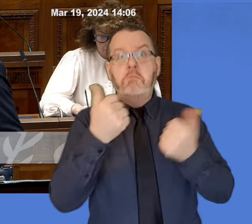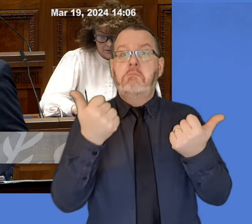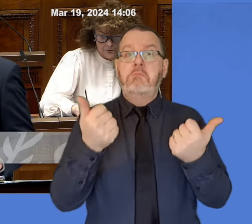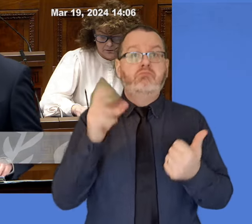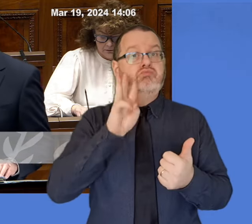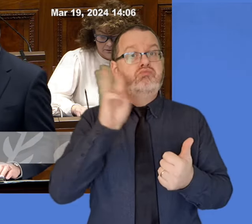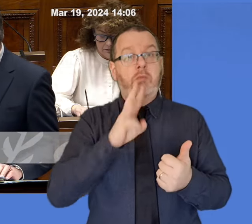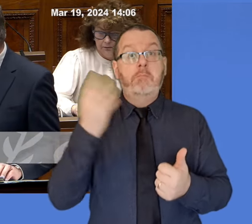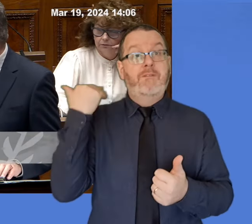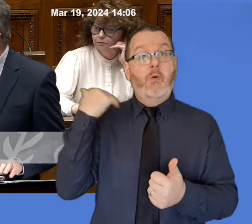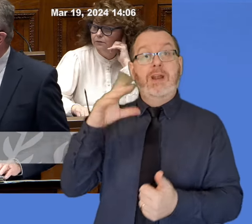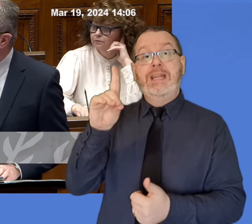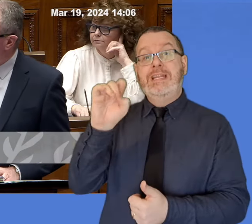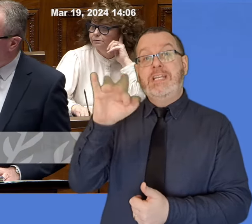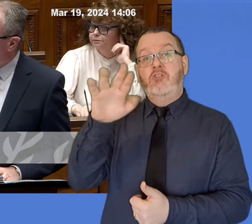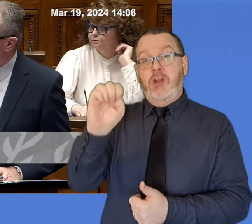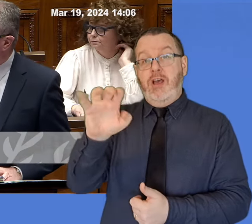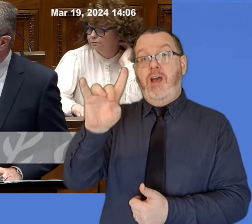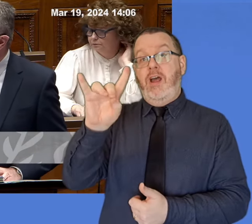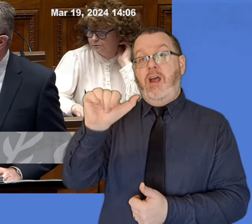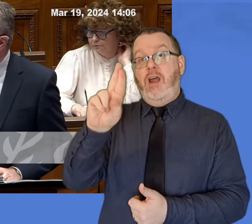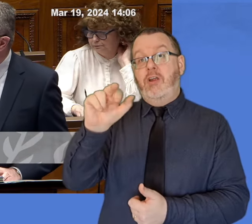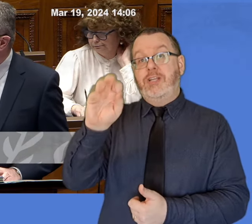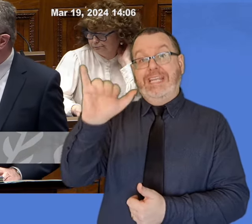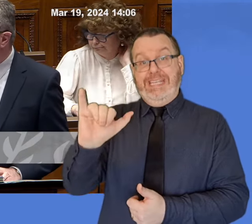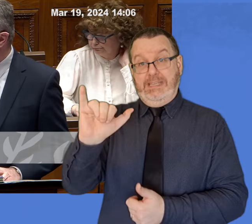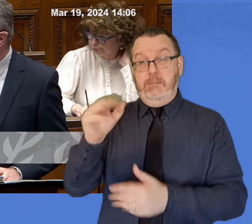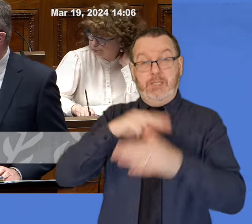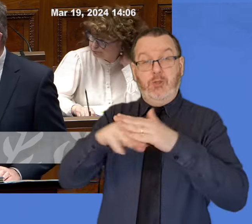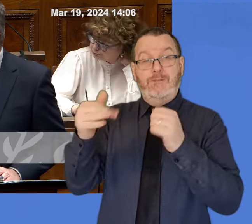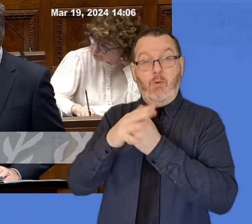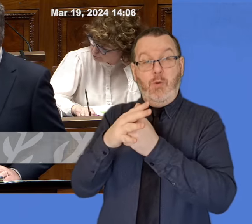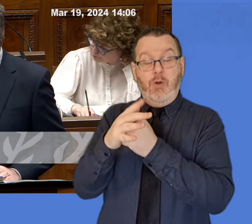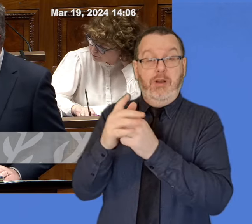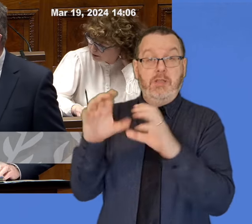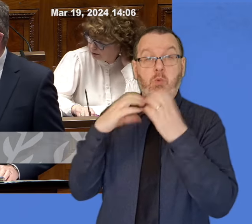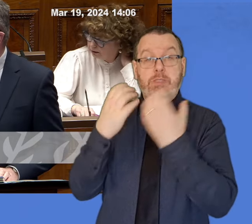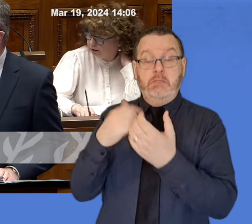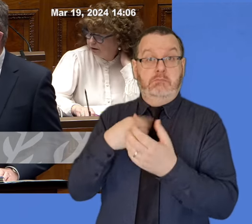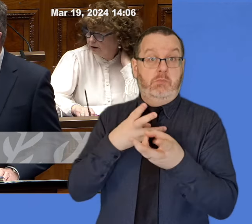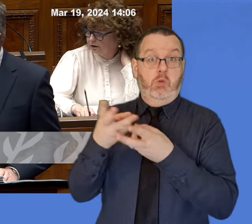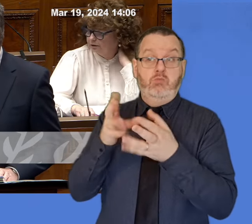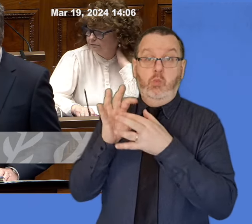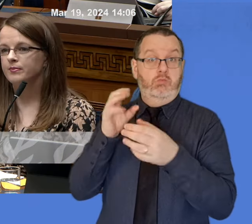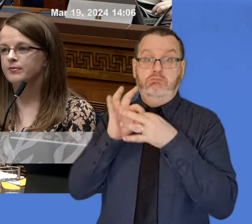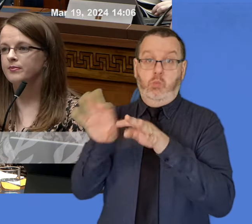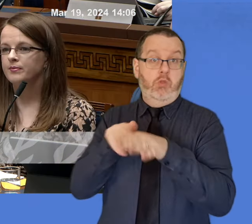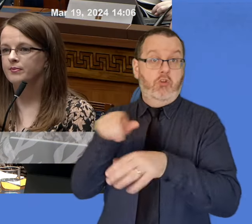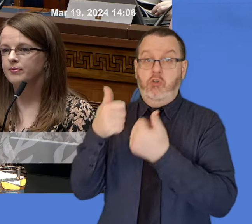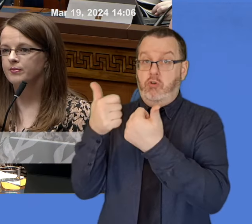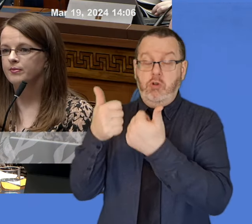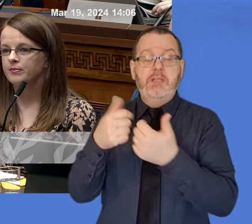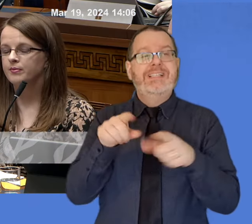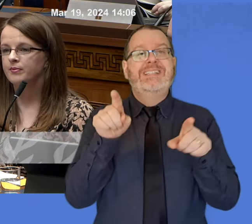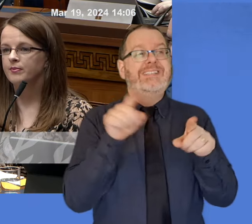my colleague here, Deirdre Hargey, when she was Minister for Communities and I was in Finance, and I would equally hope to have a strong working relationship with Gordon Lyons now that he's